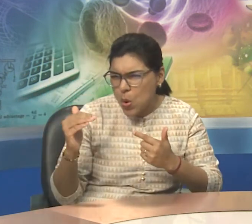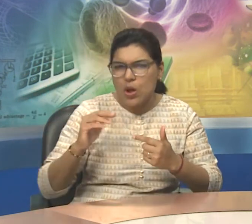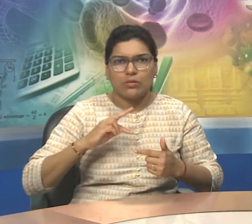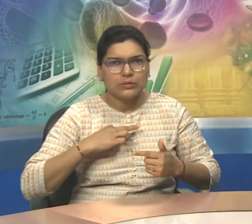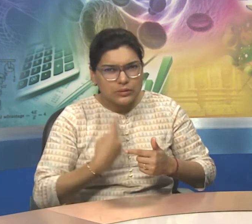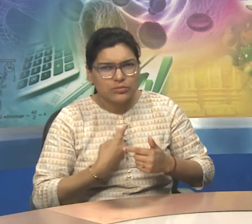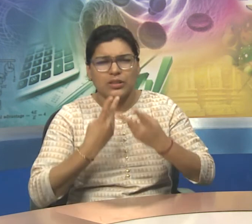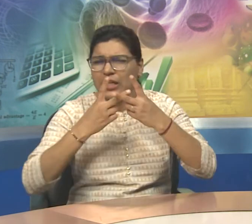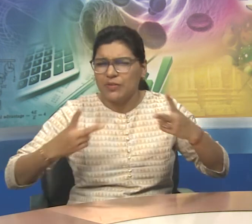job,